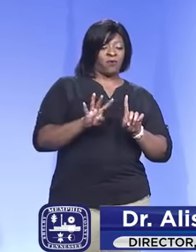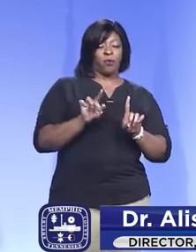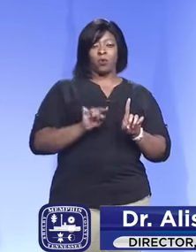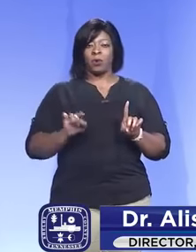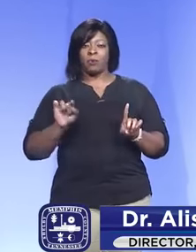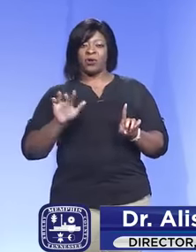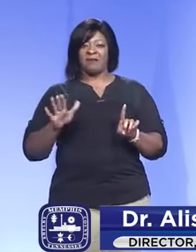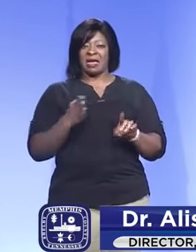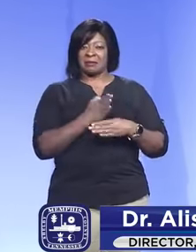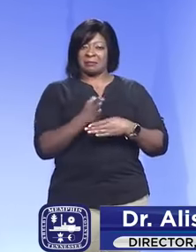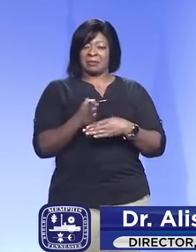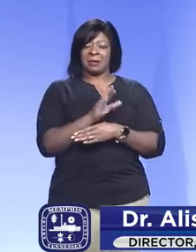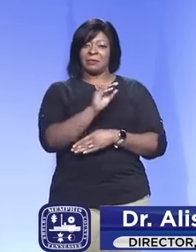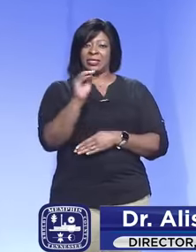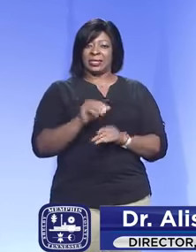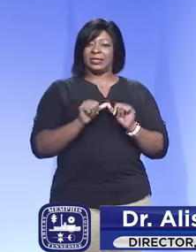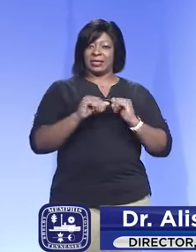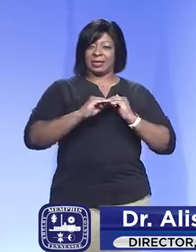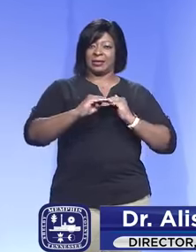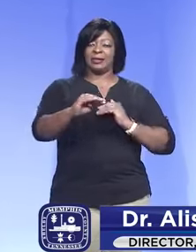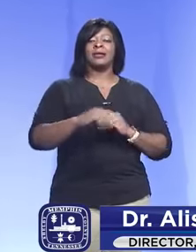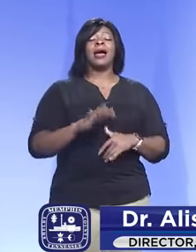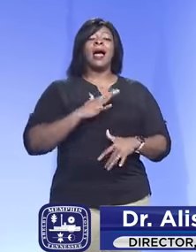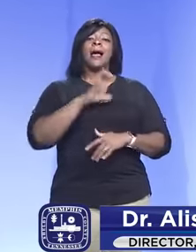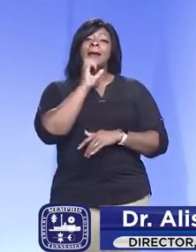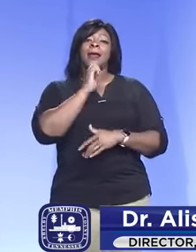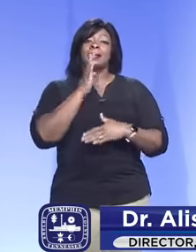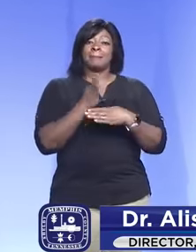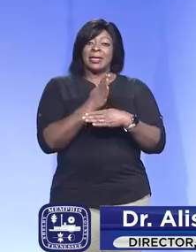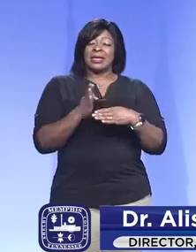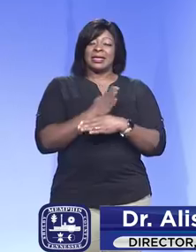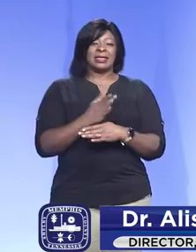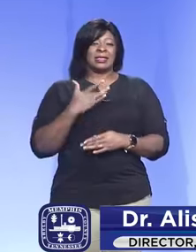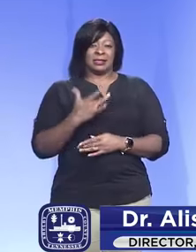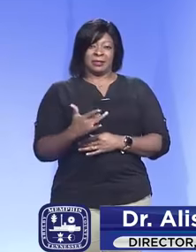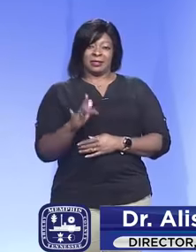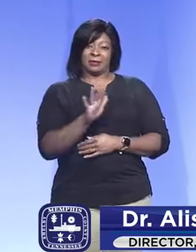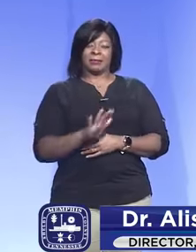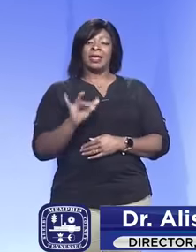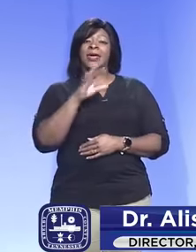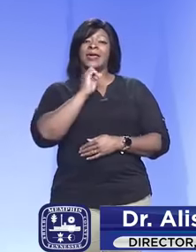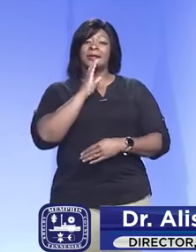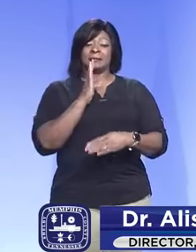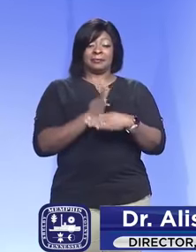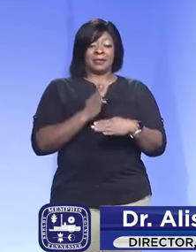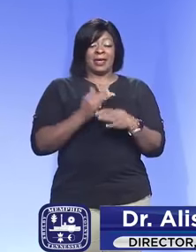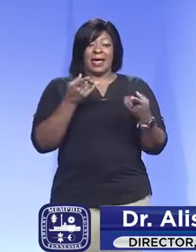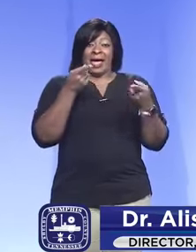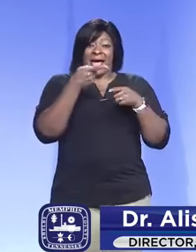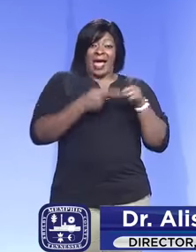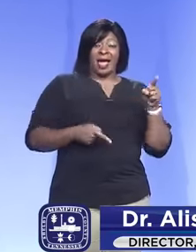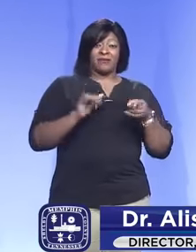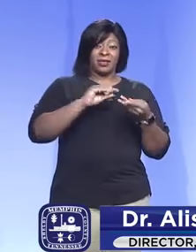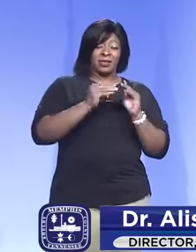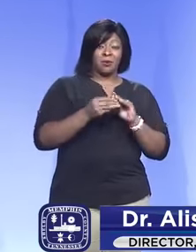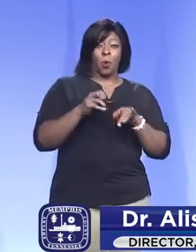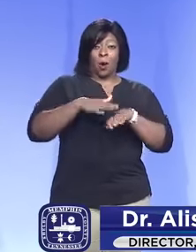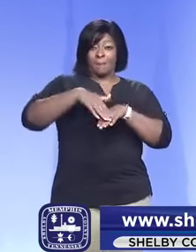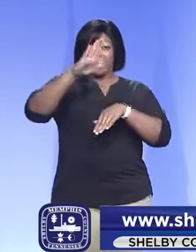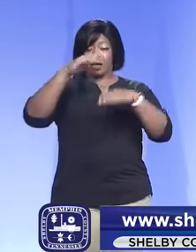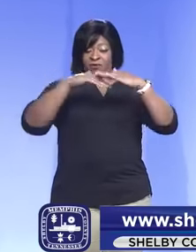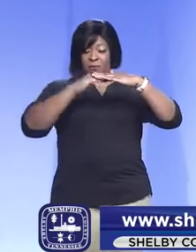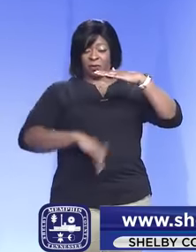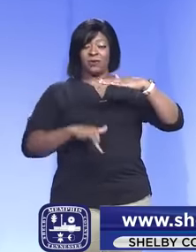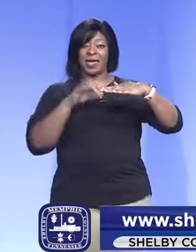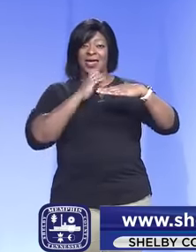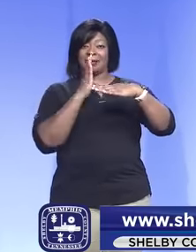and 1.5%. Our median age, which means the age at which half of the cases are above or below